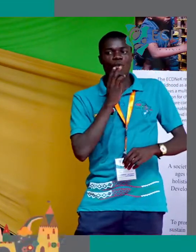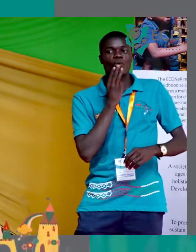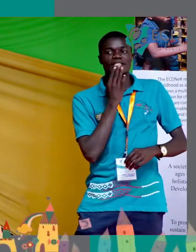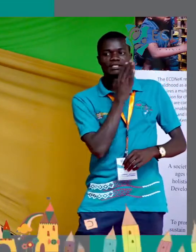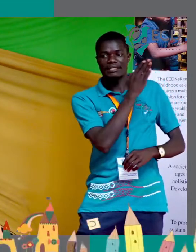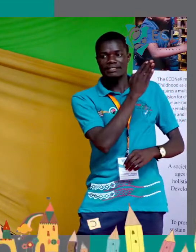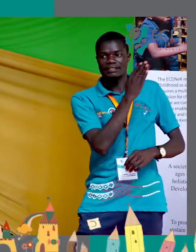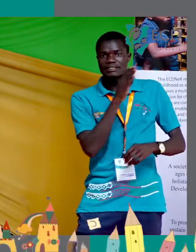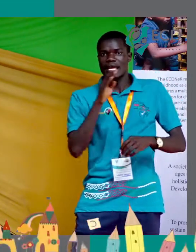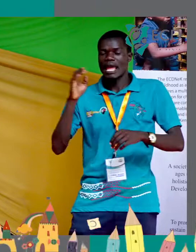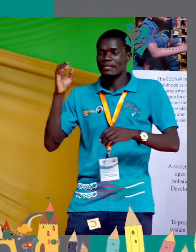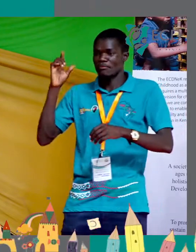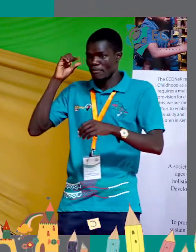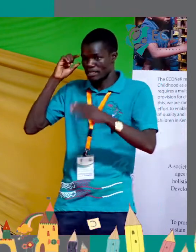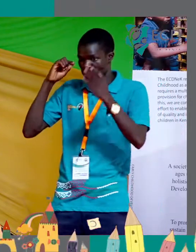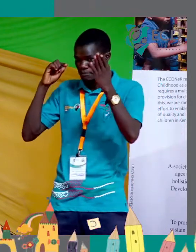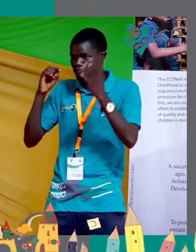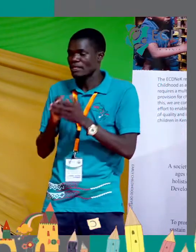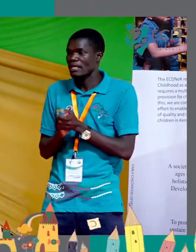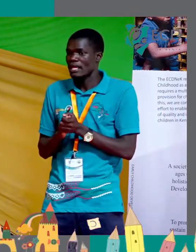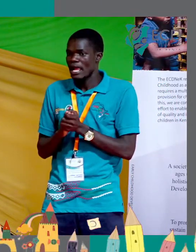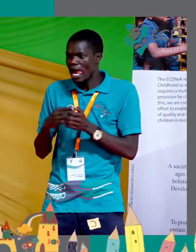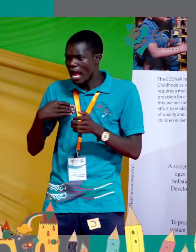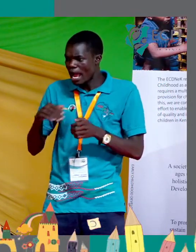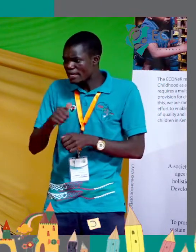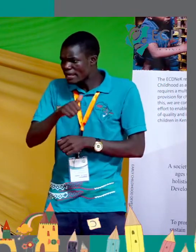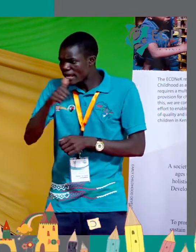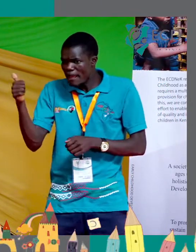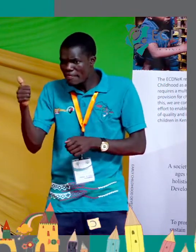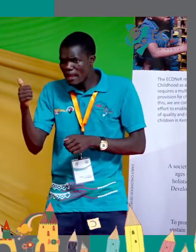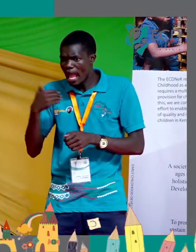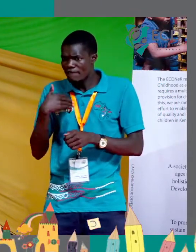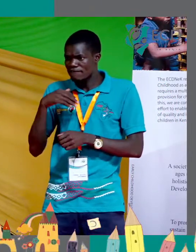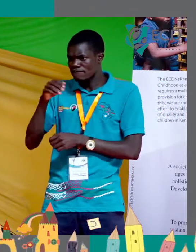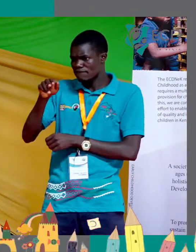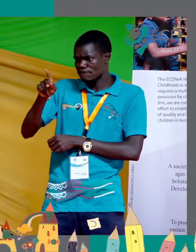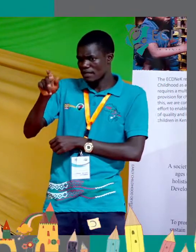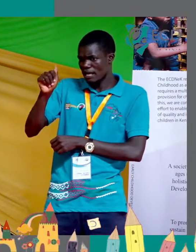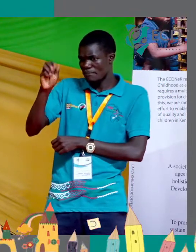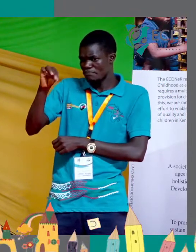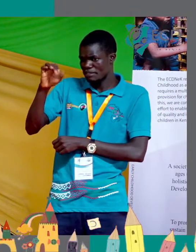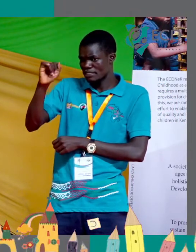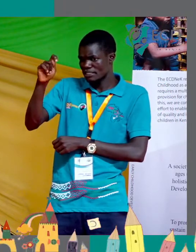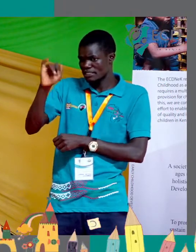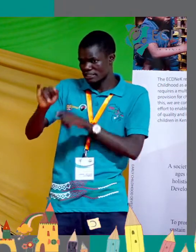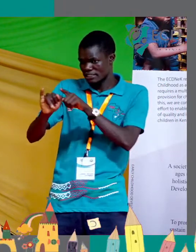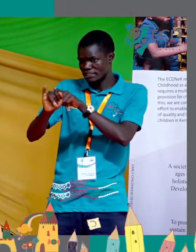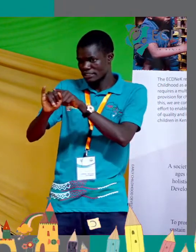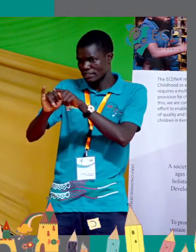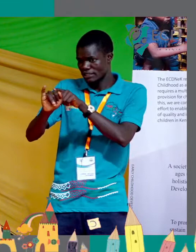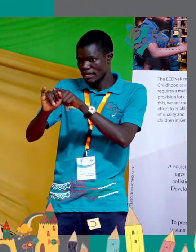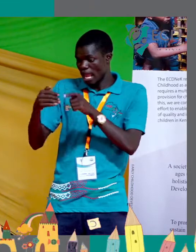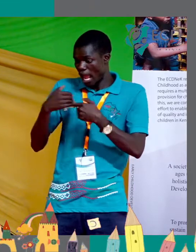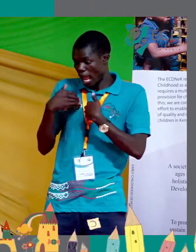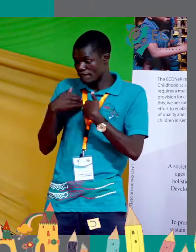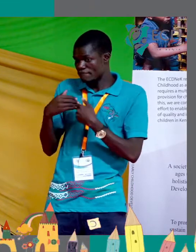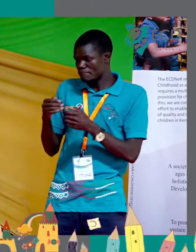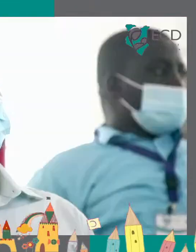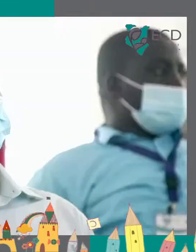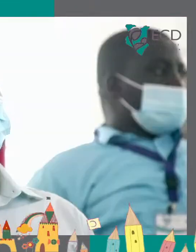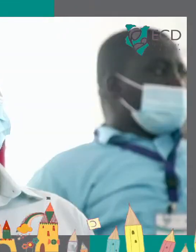in the country, in Kamiti. It holds boys between the ages of 17 and 21